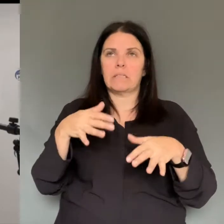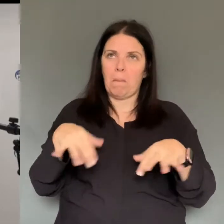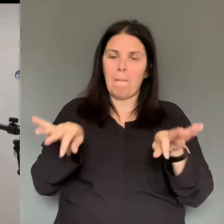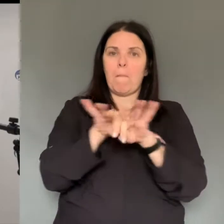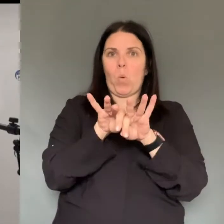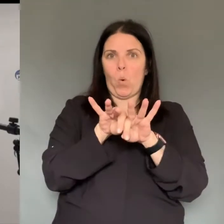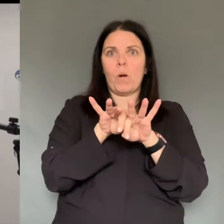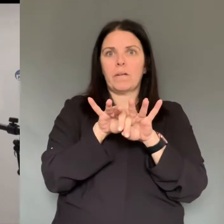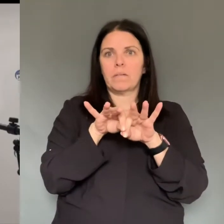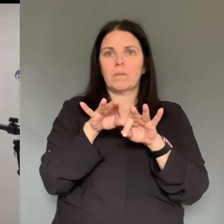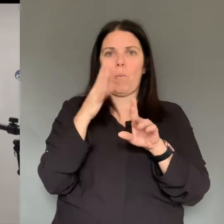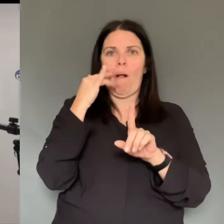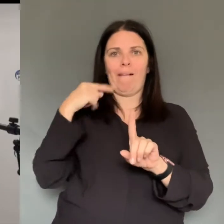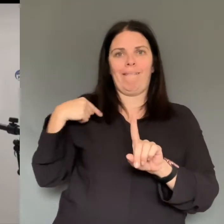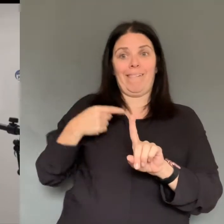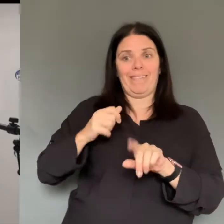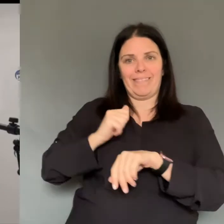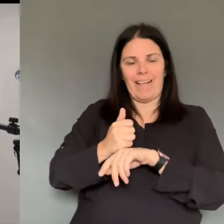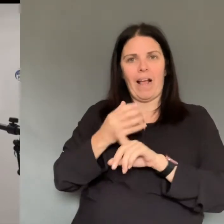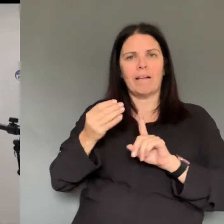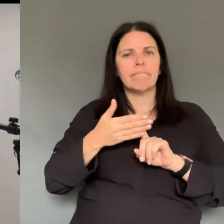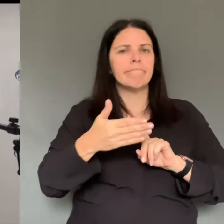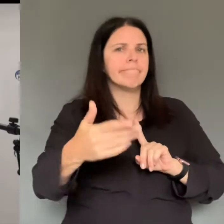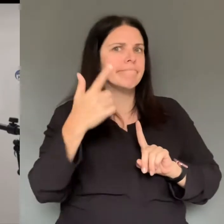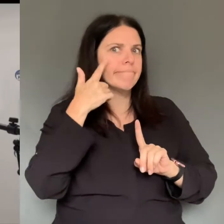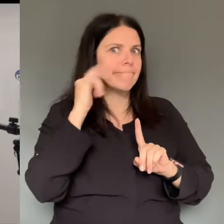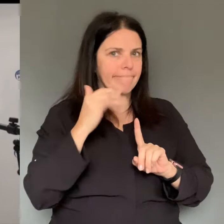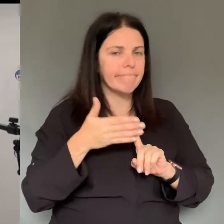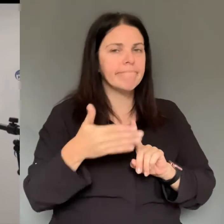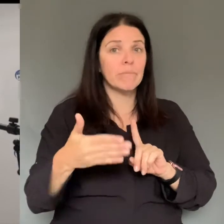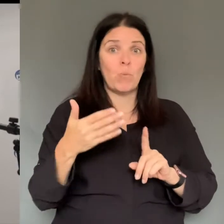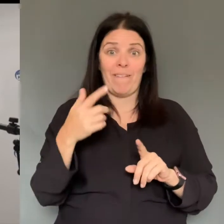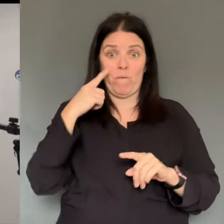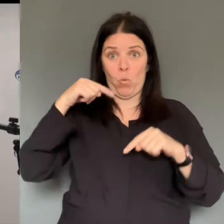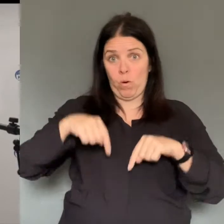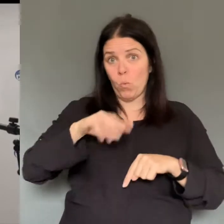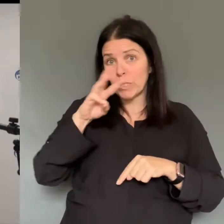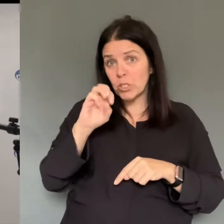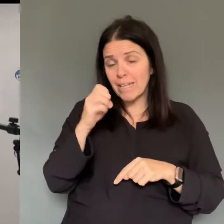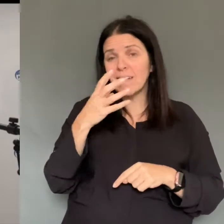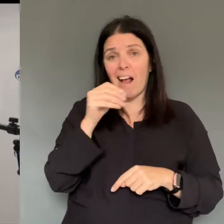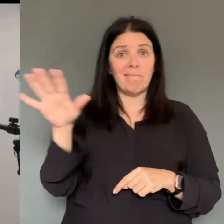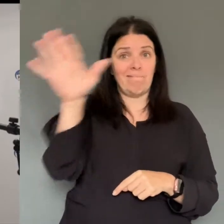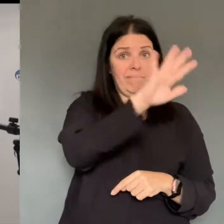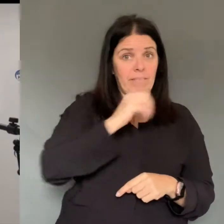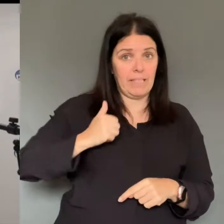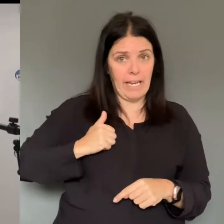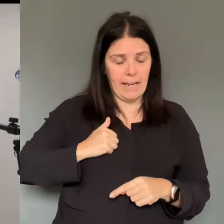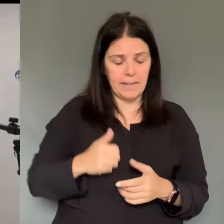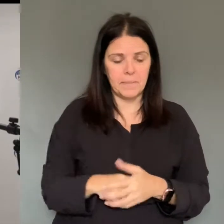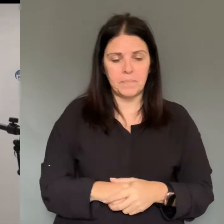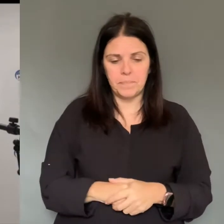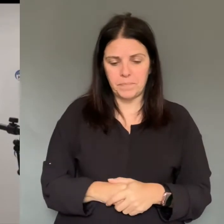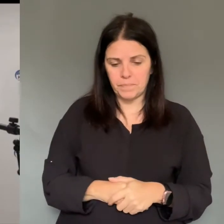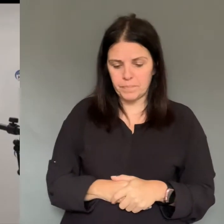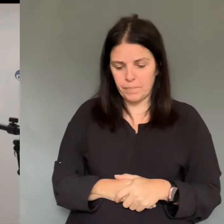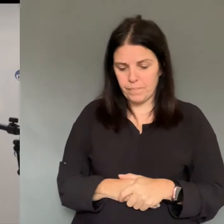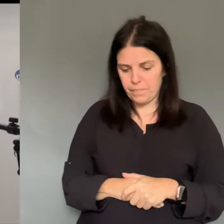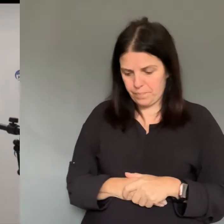clearly, the intention of this government is to make sure that people are following those social physical distancing measures,